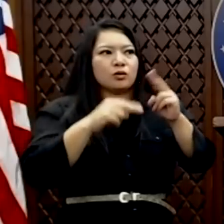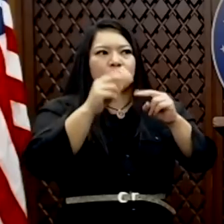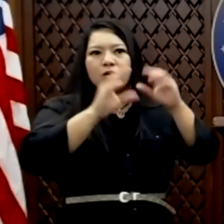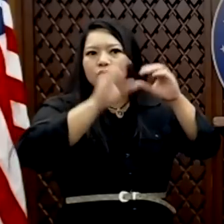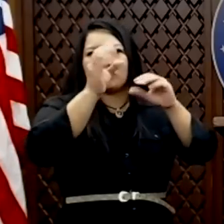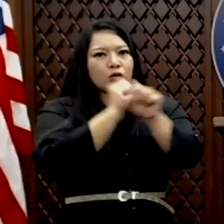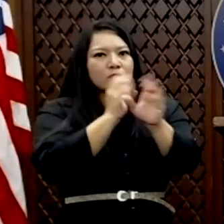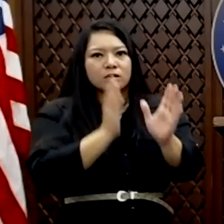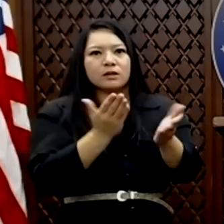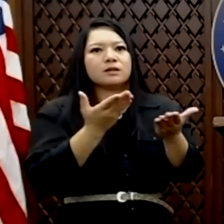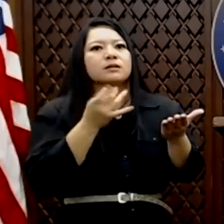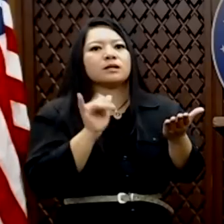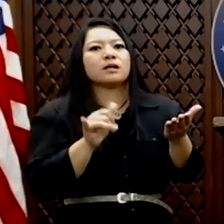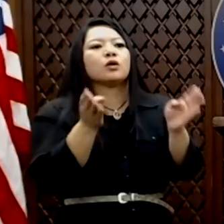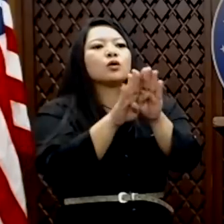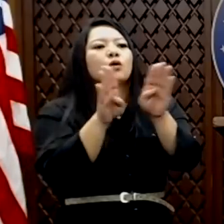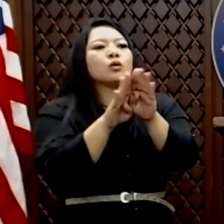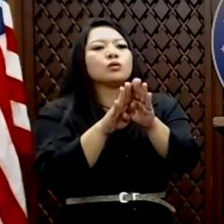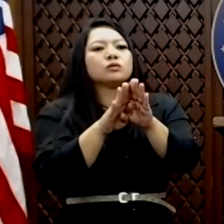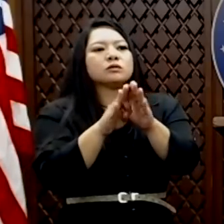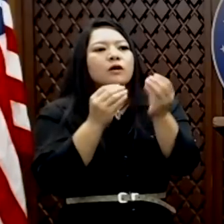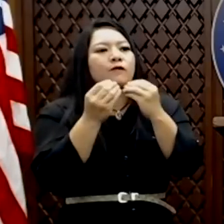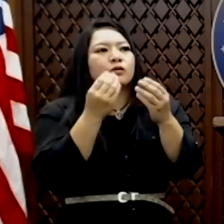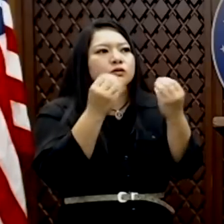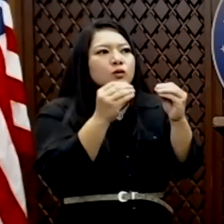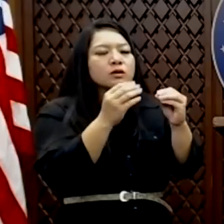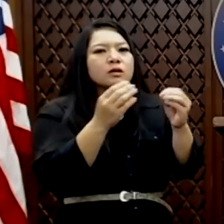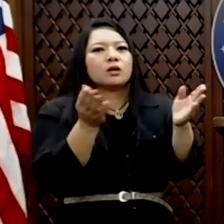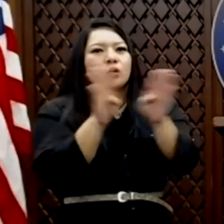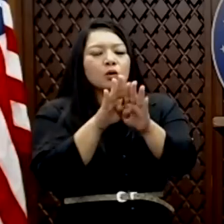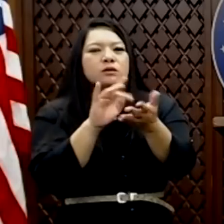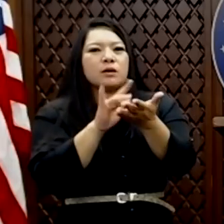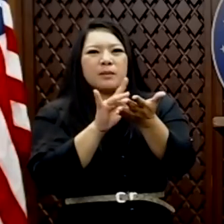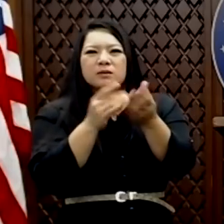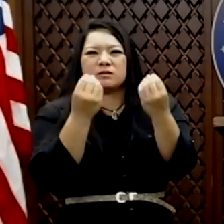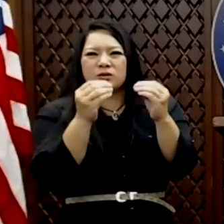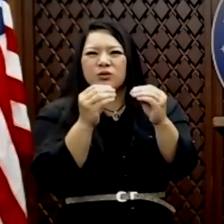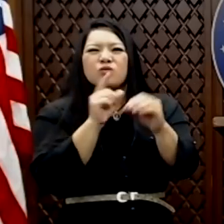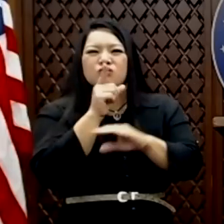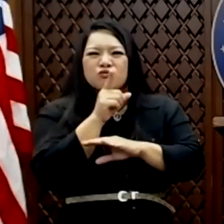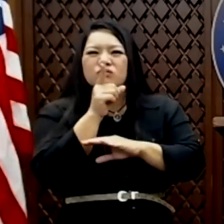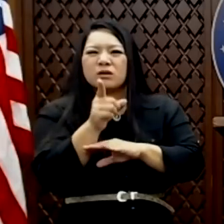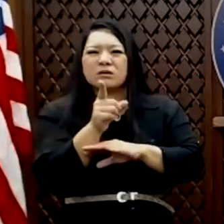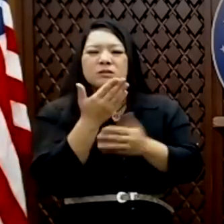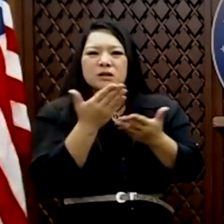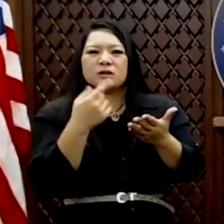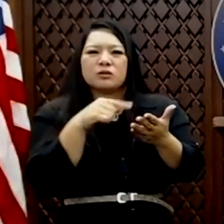work, close the grocery stores, close the pharmacy. I mean, those are real